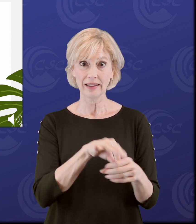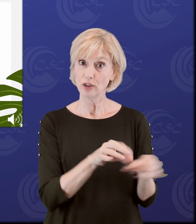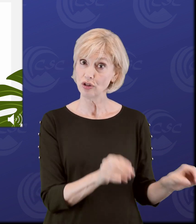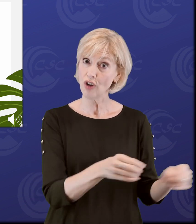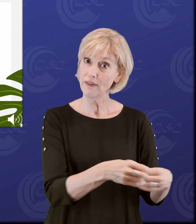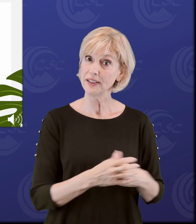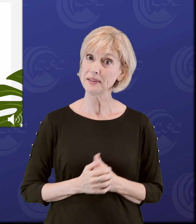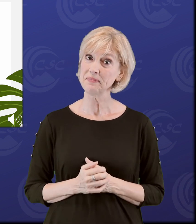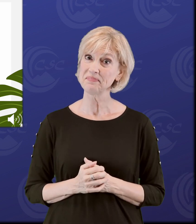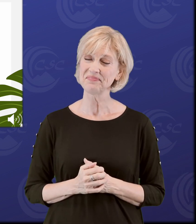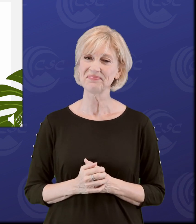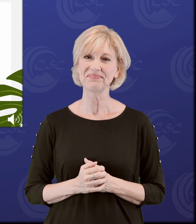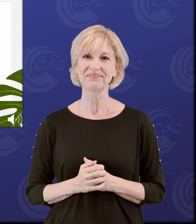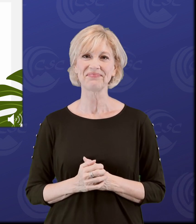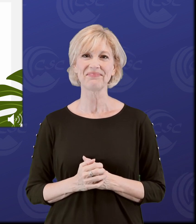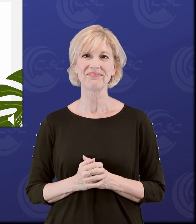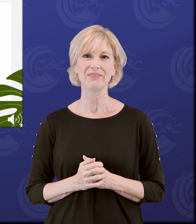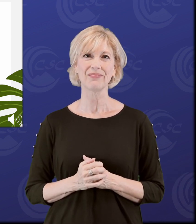office.